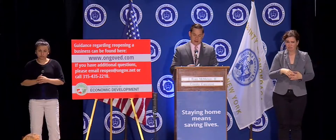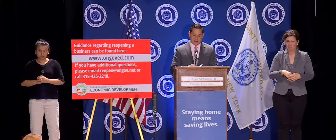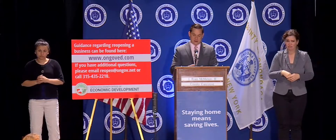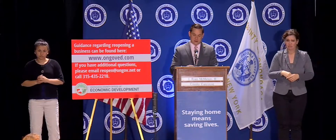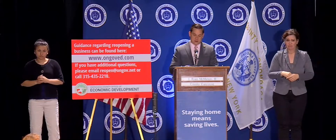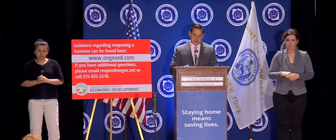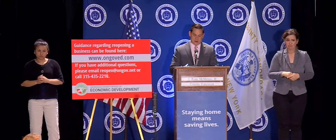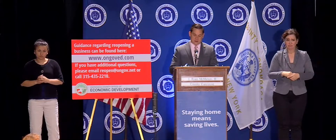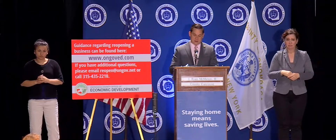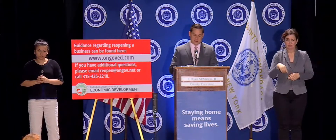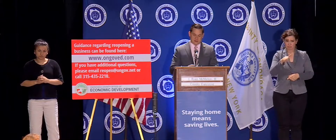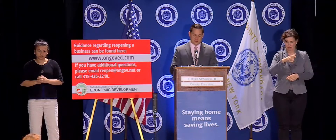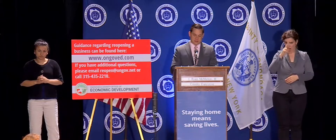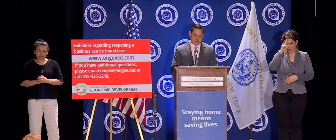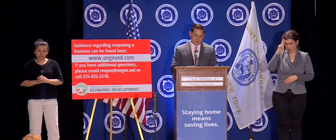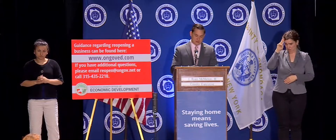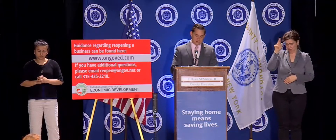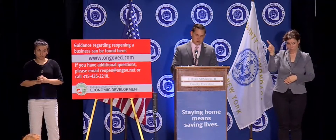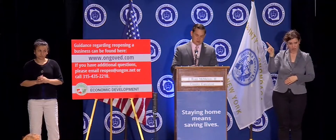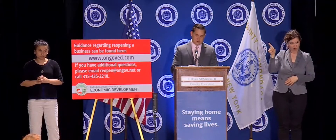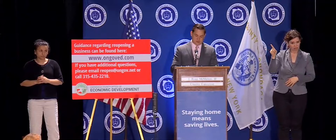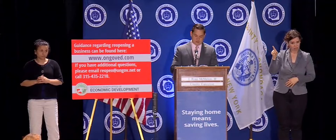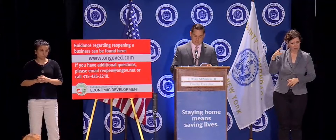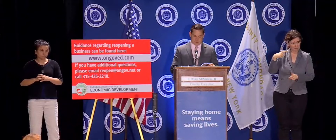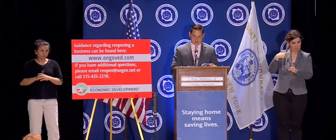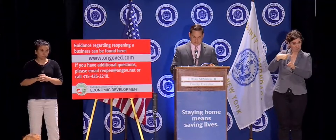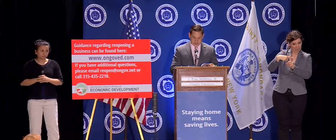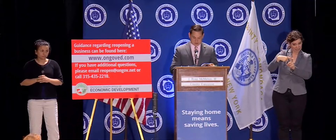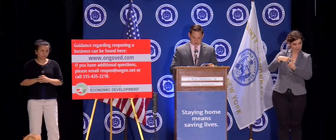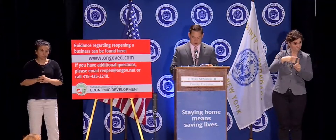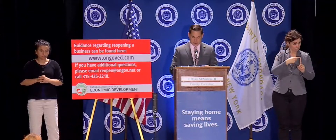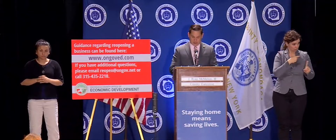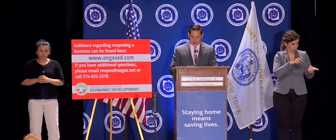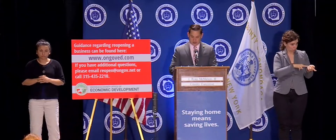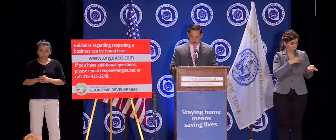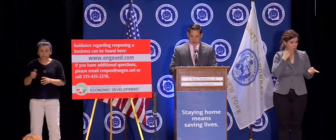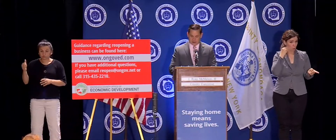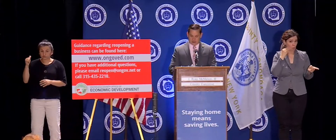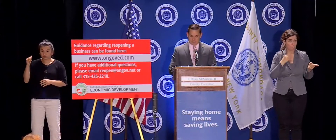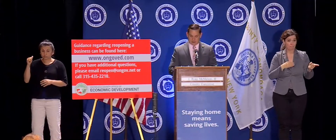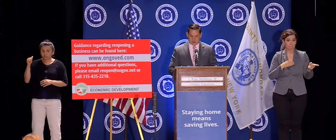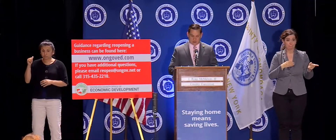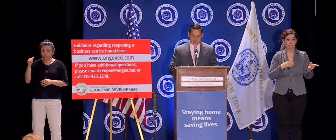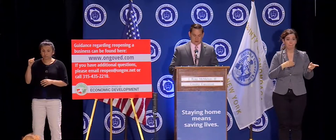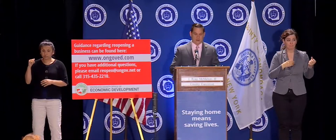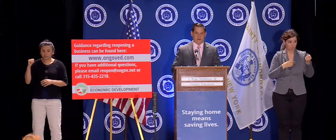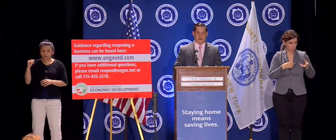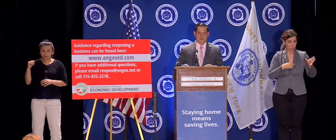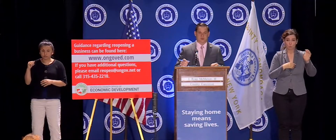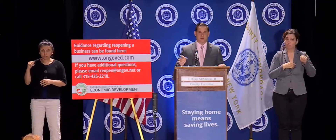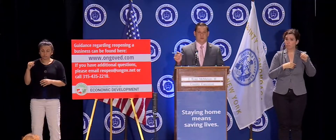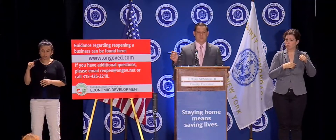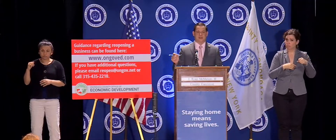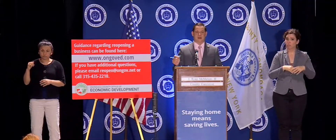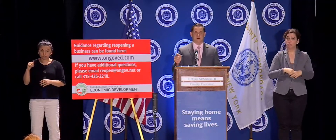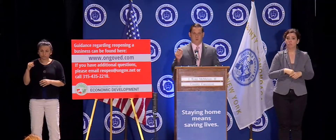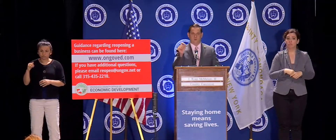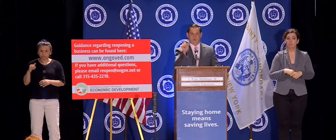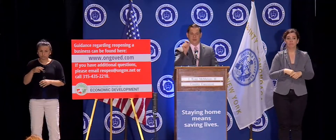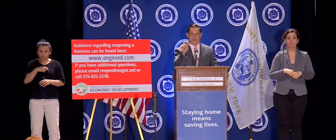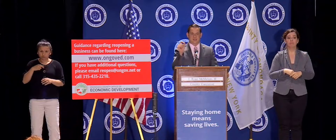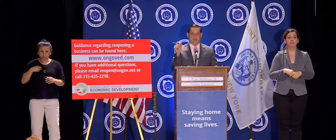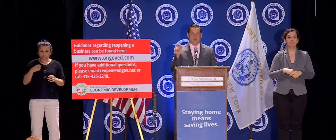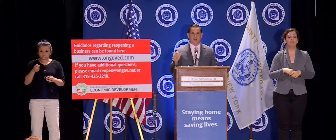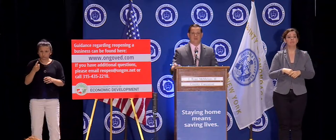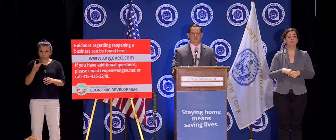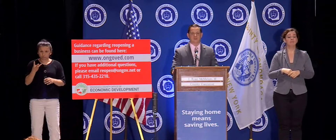these are not, I think, at least yesterday, and I didn't look at the hospital numbers today